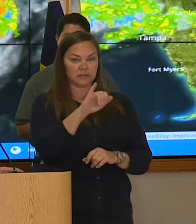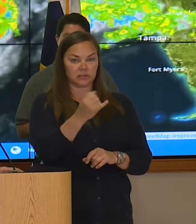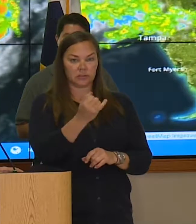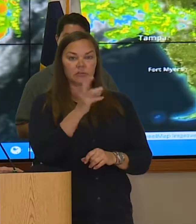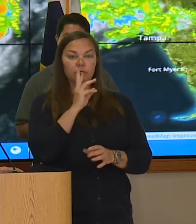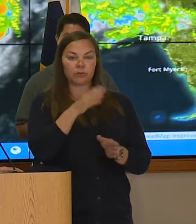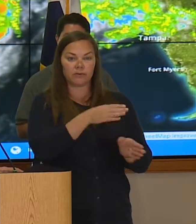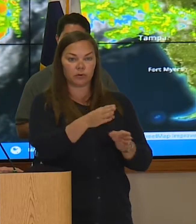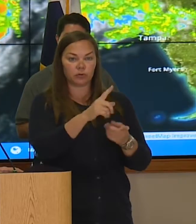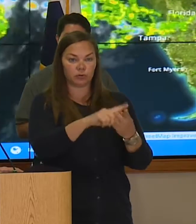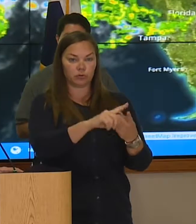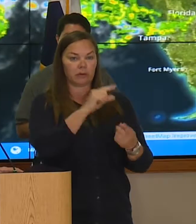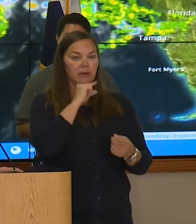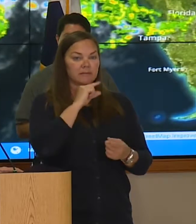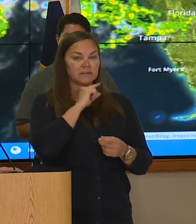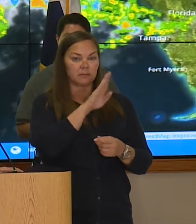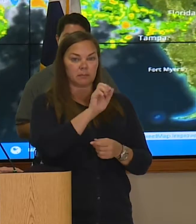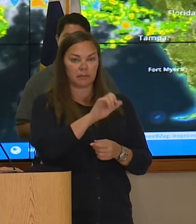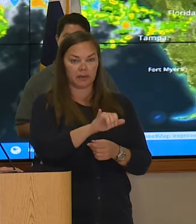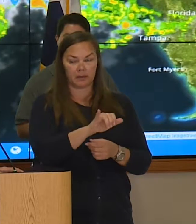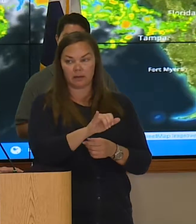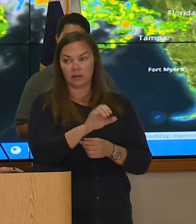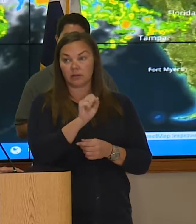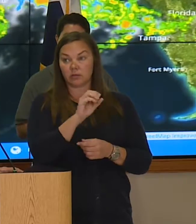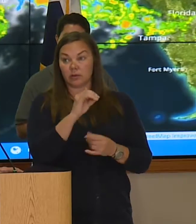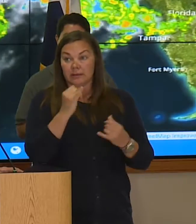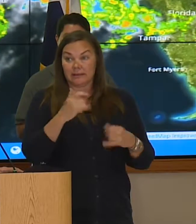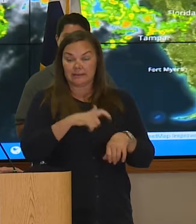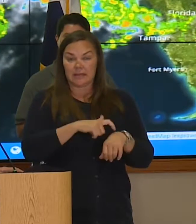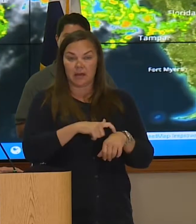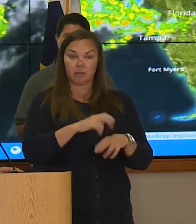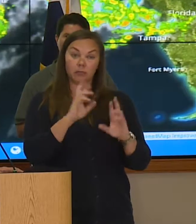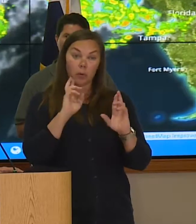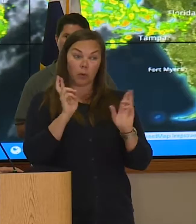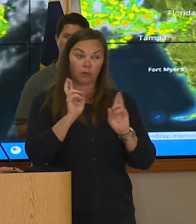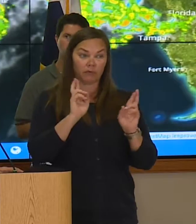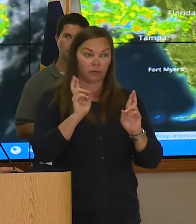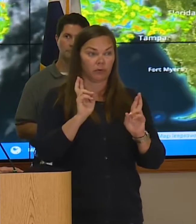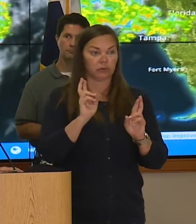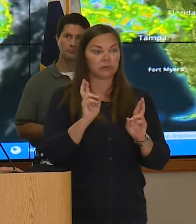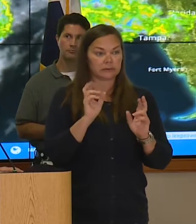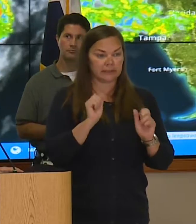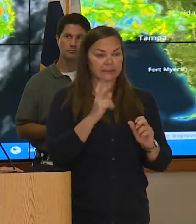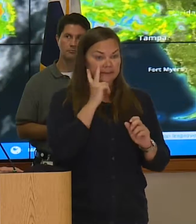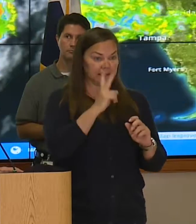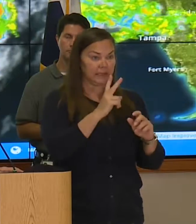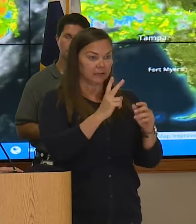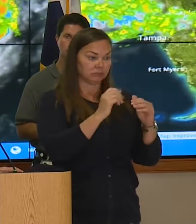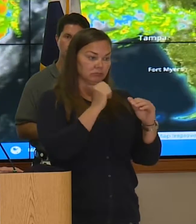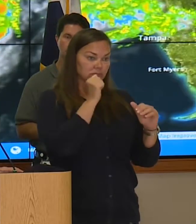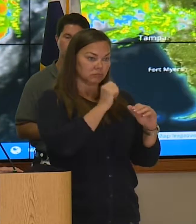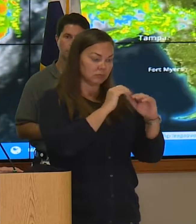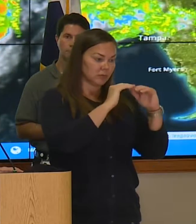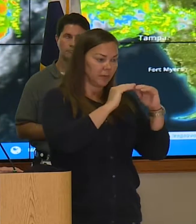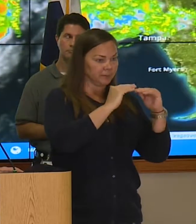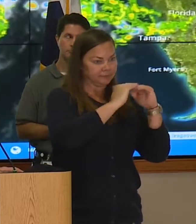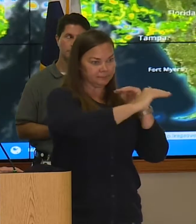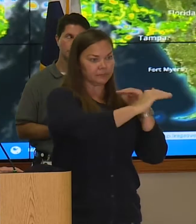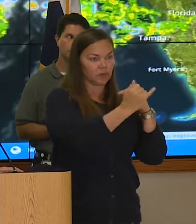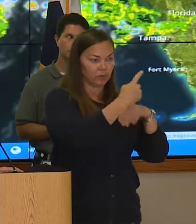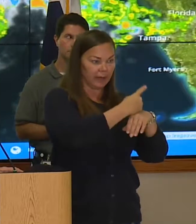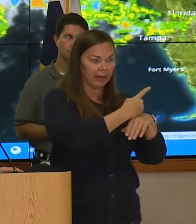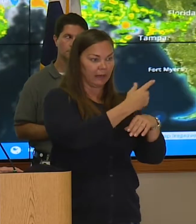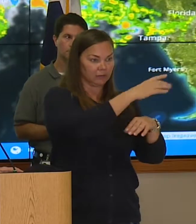into Galveston Bay. So at this time, we are hopeful that we will see a crest on the West Fork sometime later today